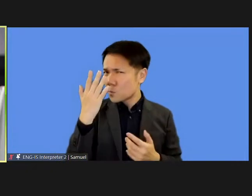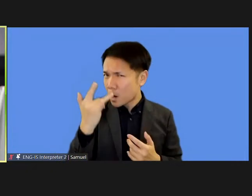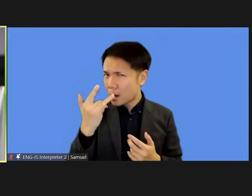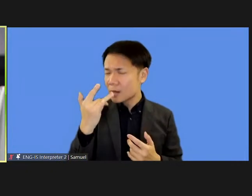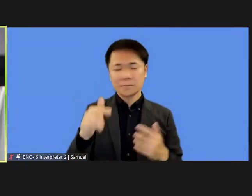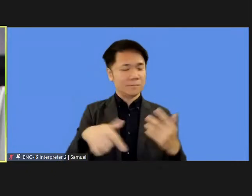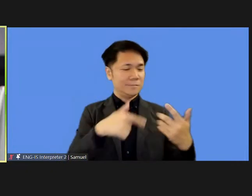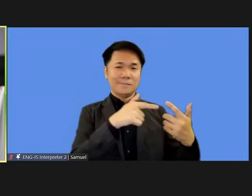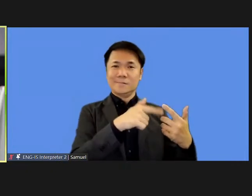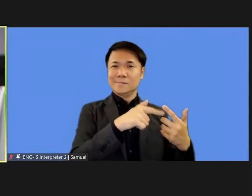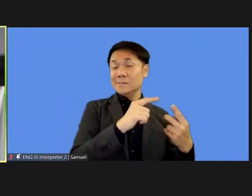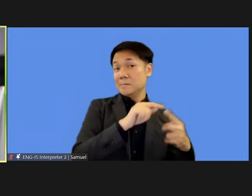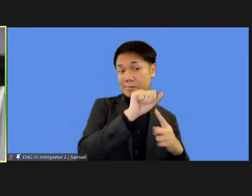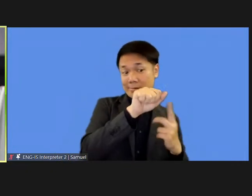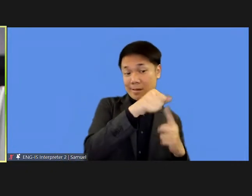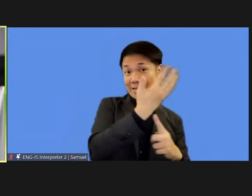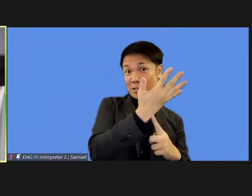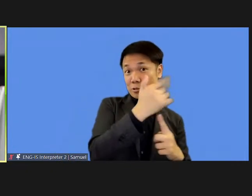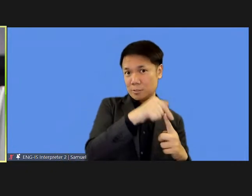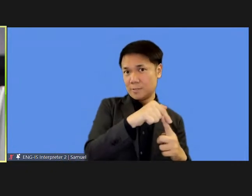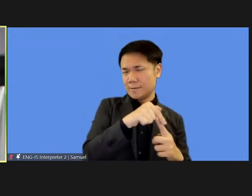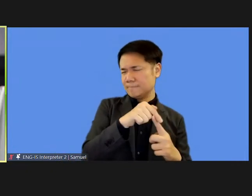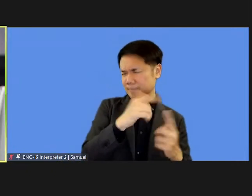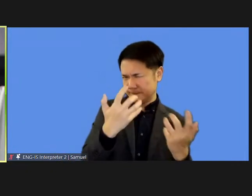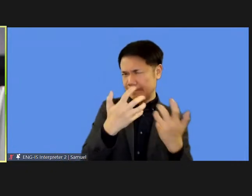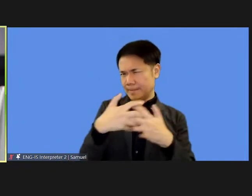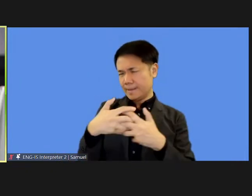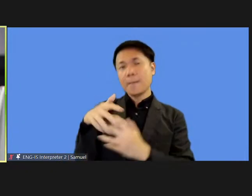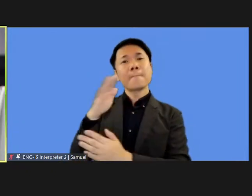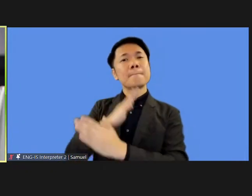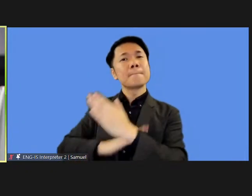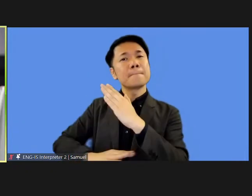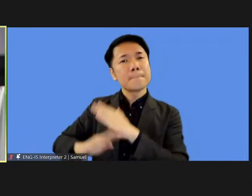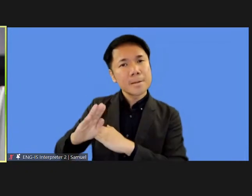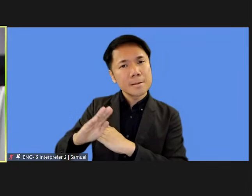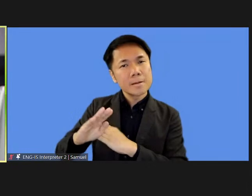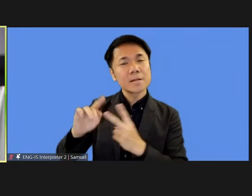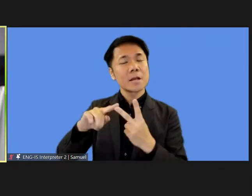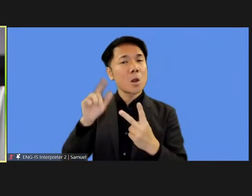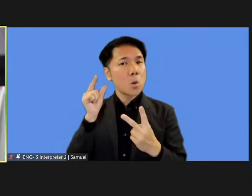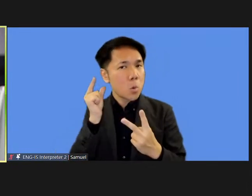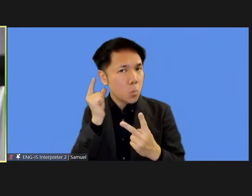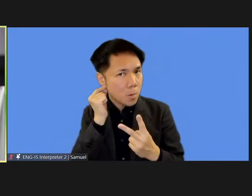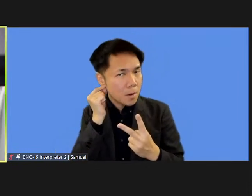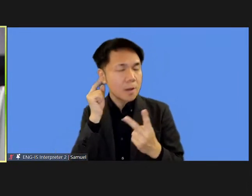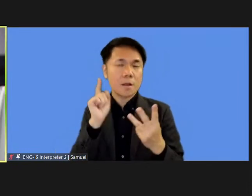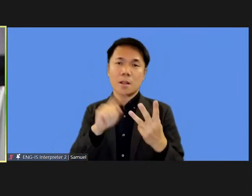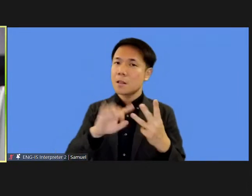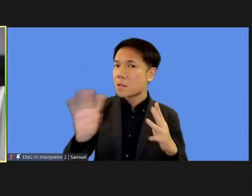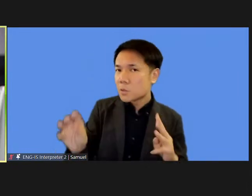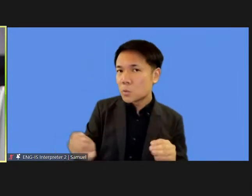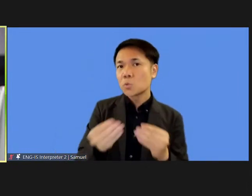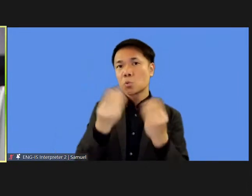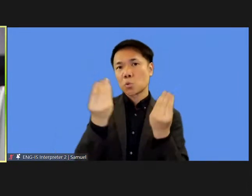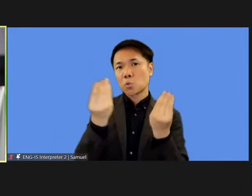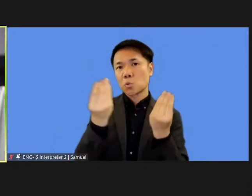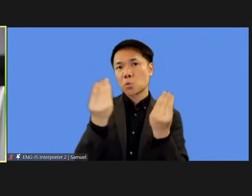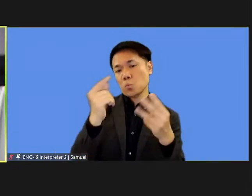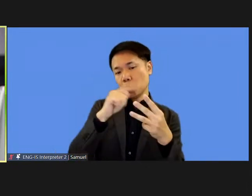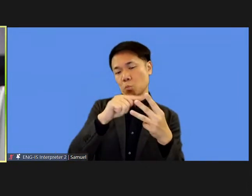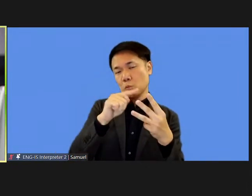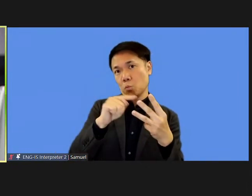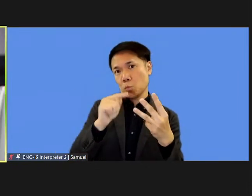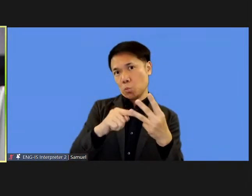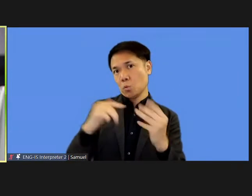council, in addition to representative of young people and women, that promotes their interests at the level of the